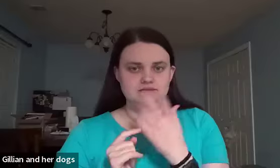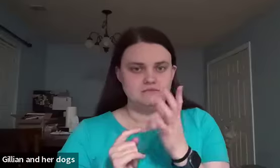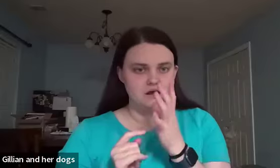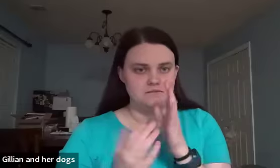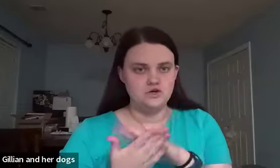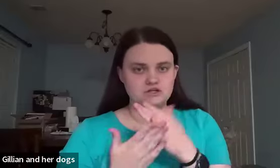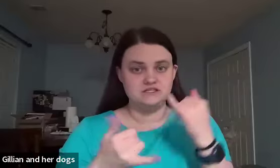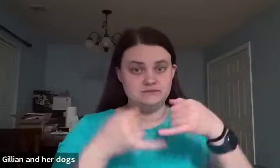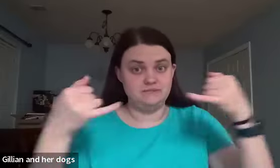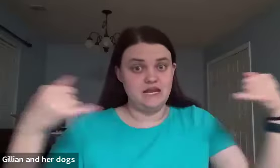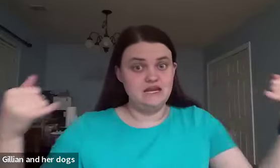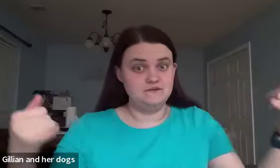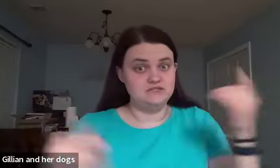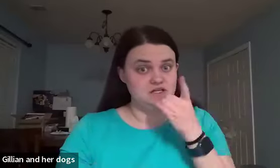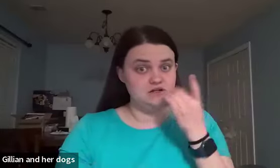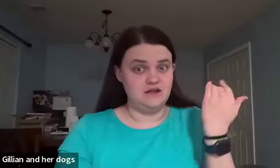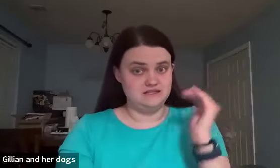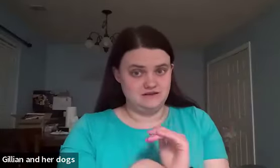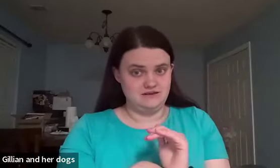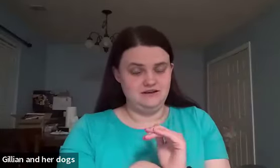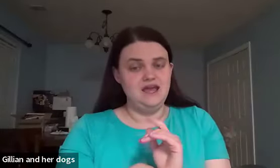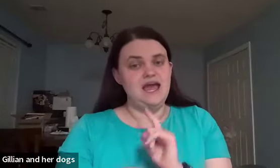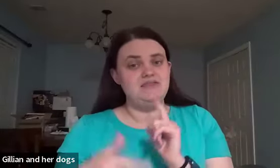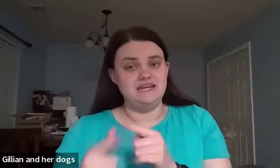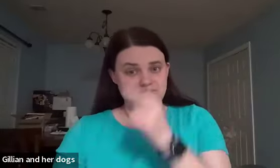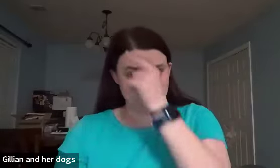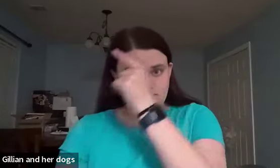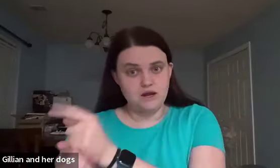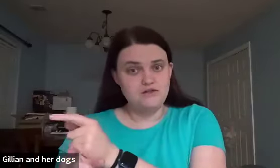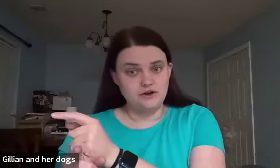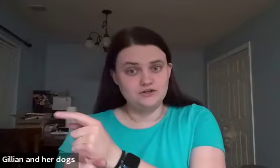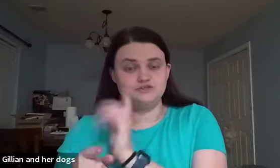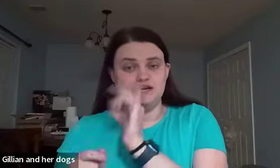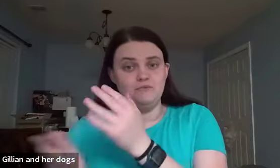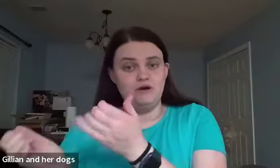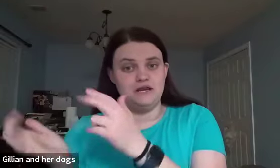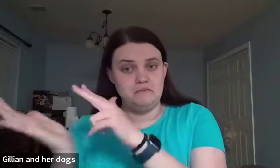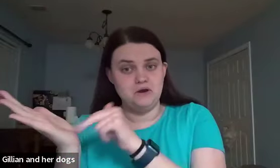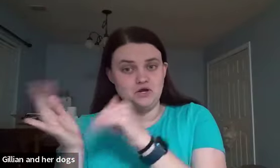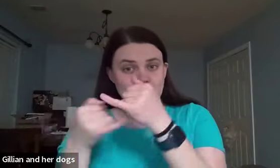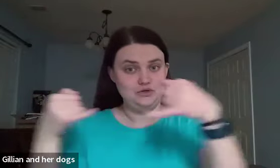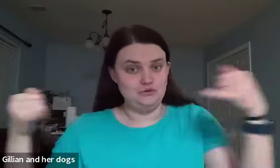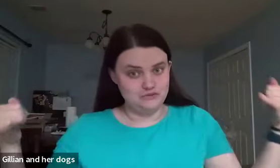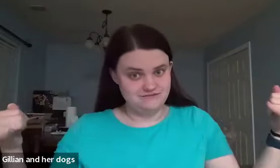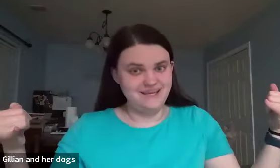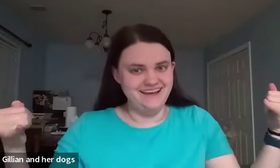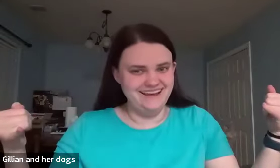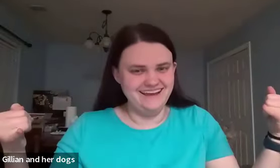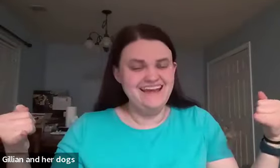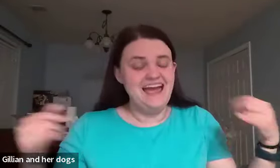his mom cooked spaghetti for dinner last night, and then his brother straight up wanted buttered noodles.